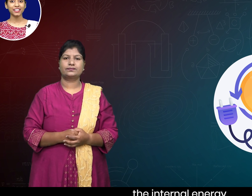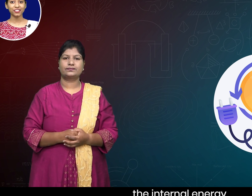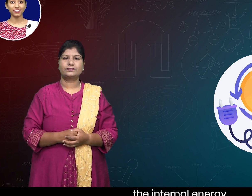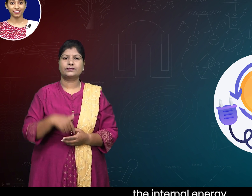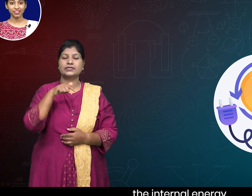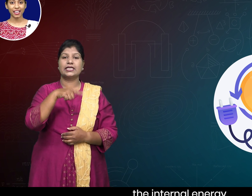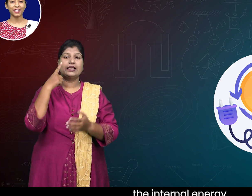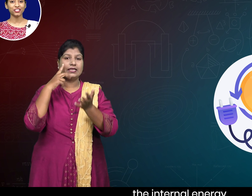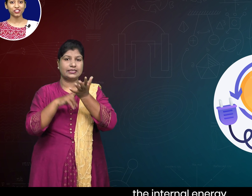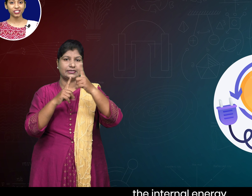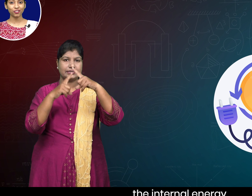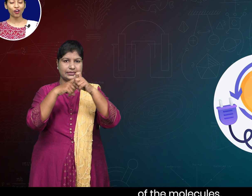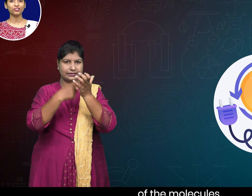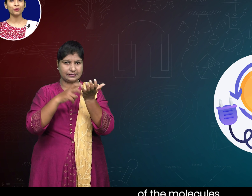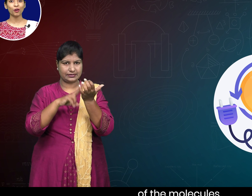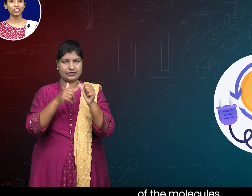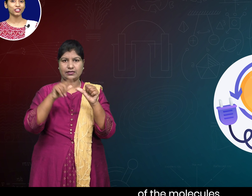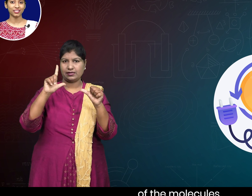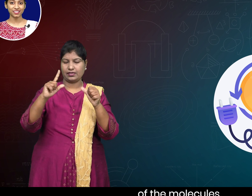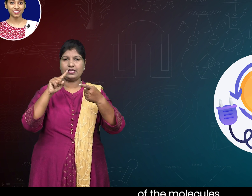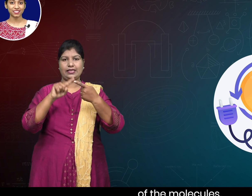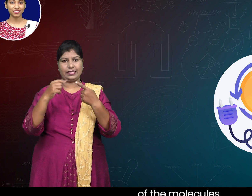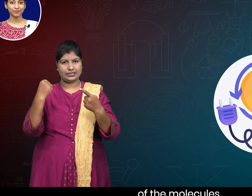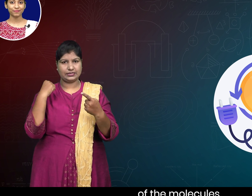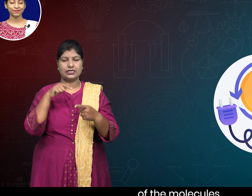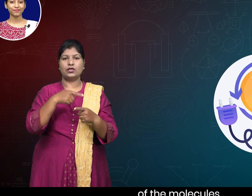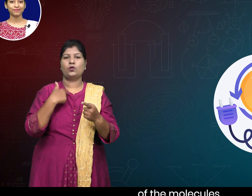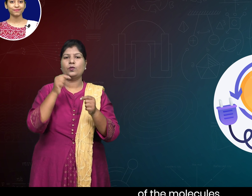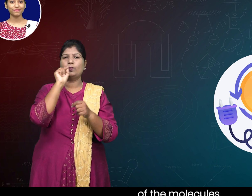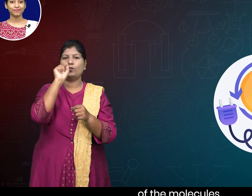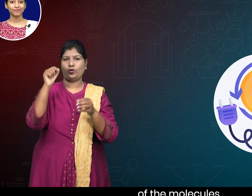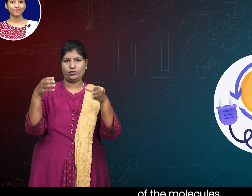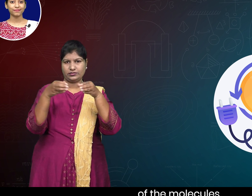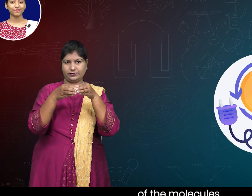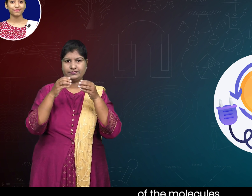the internal energy of the molecules.